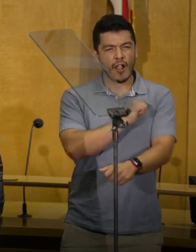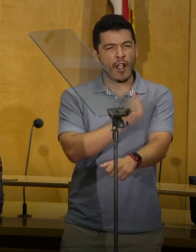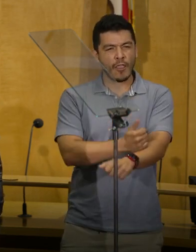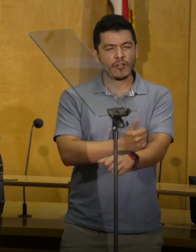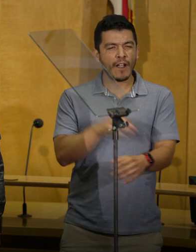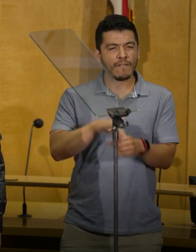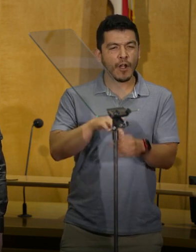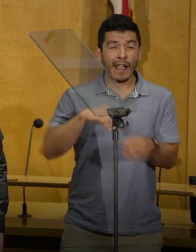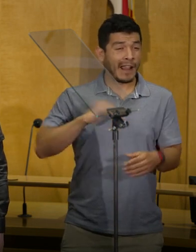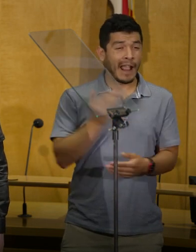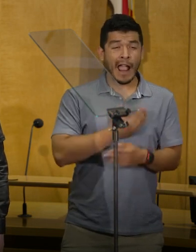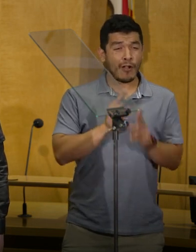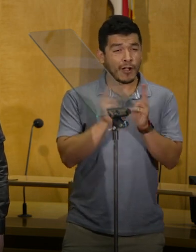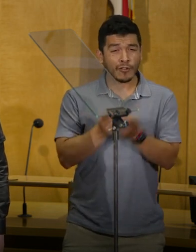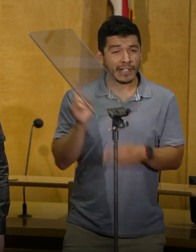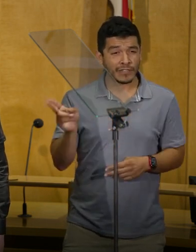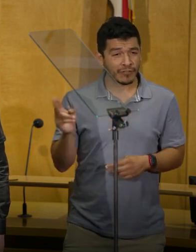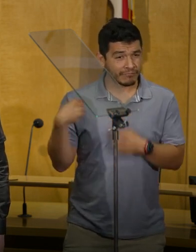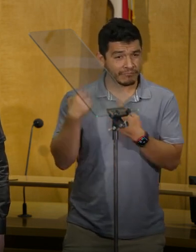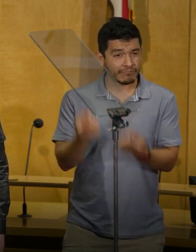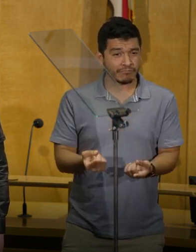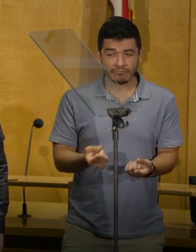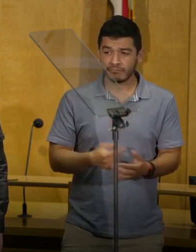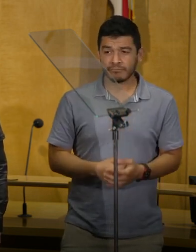authorization vote in our union's history.